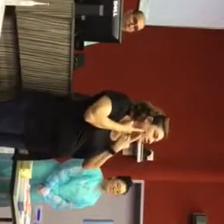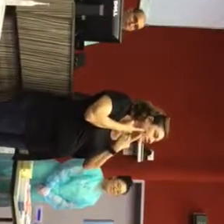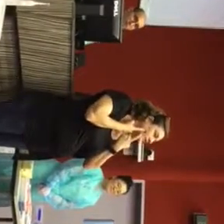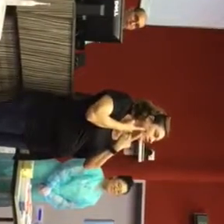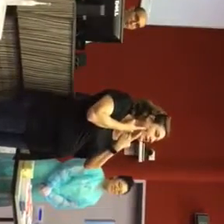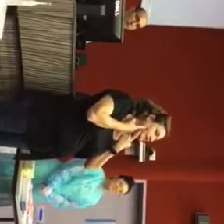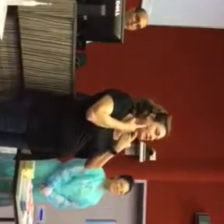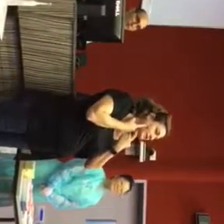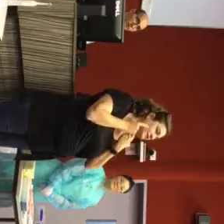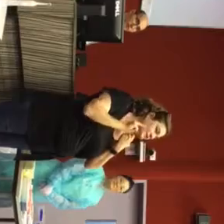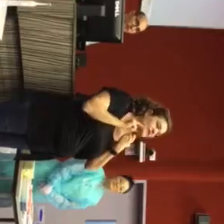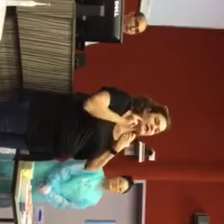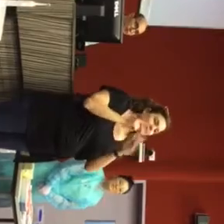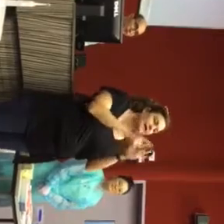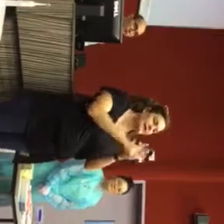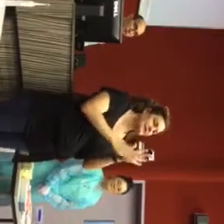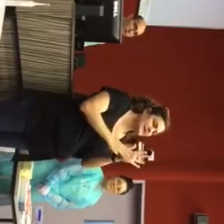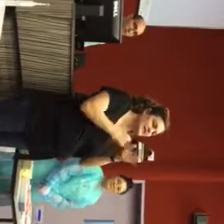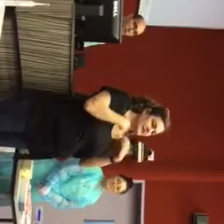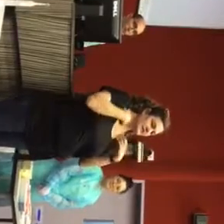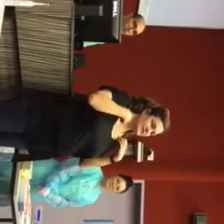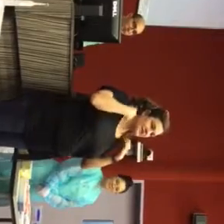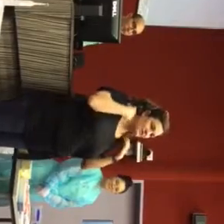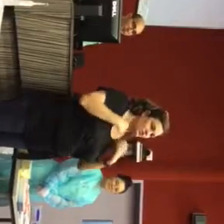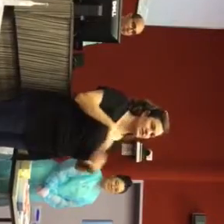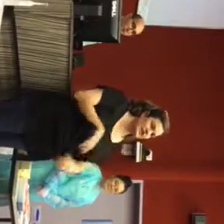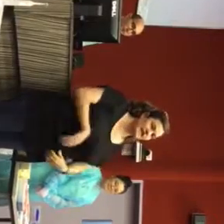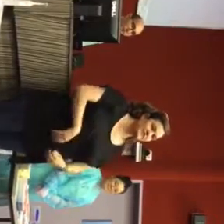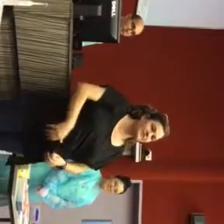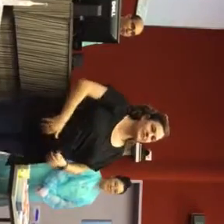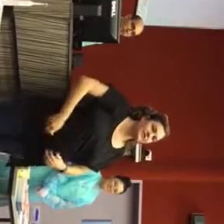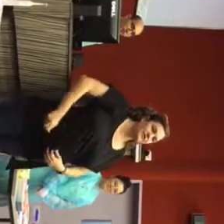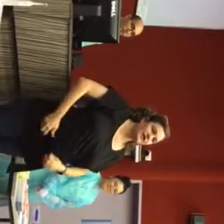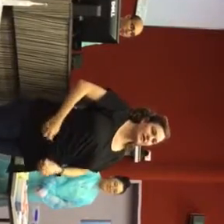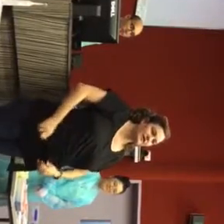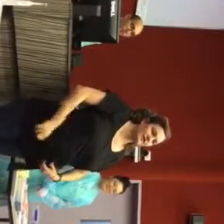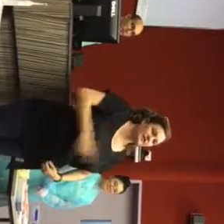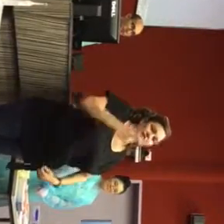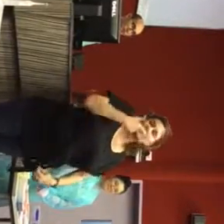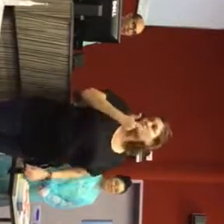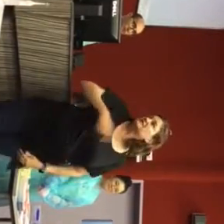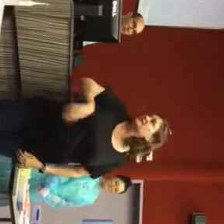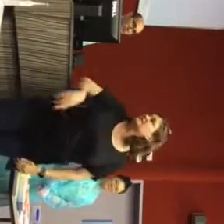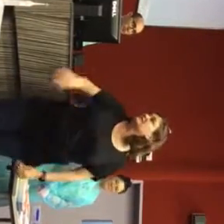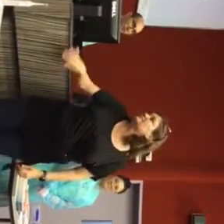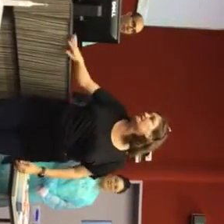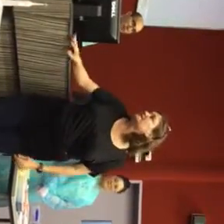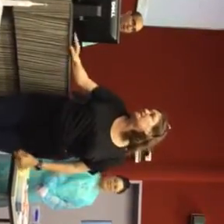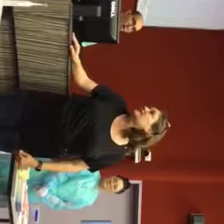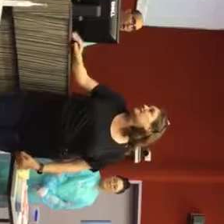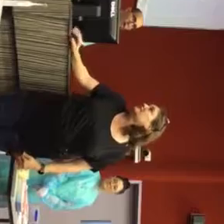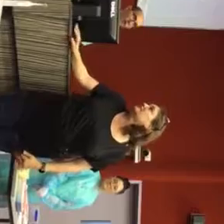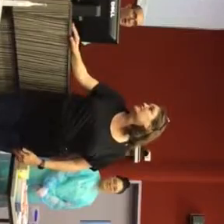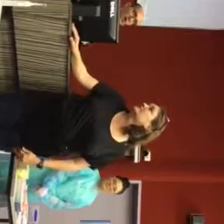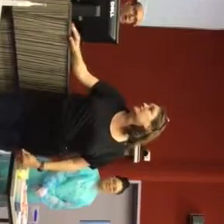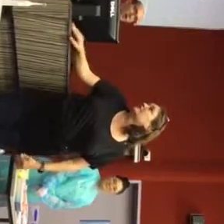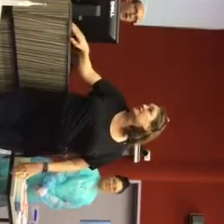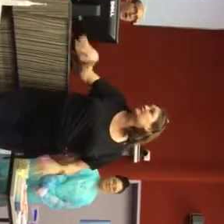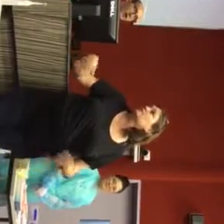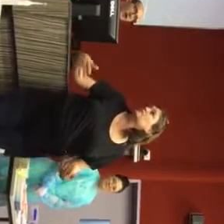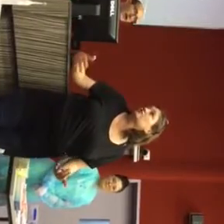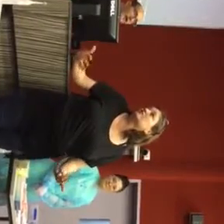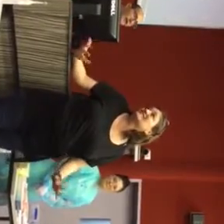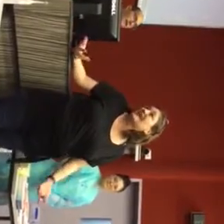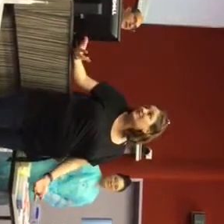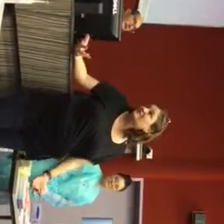Yeah. The implants? The implants. Is it more safe than the false teeth? Is it better to get those?